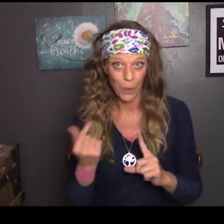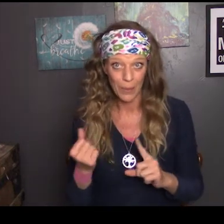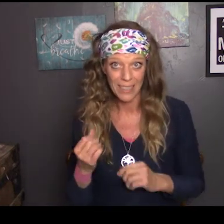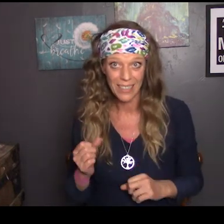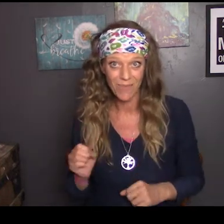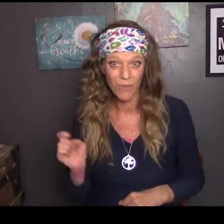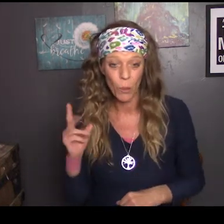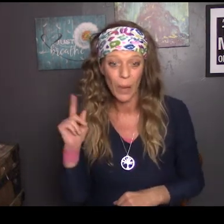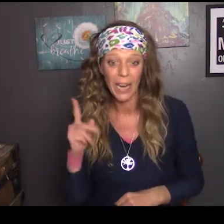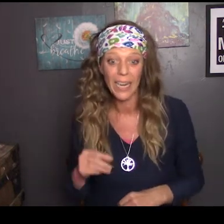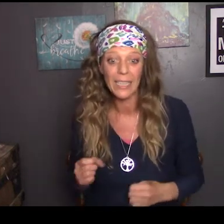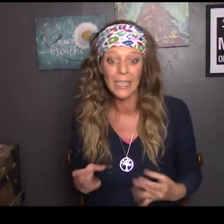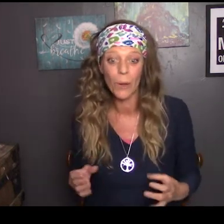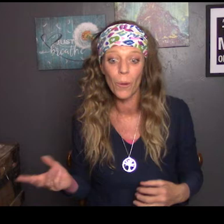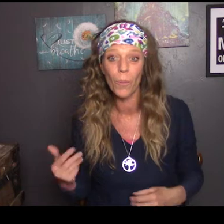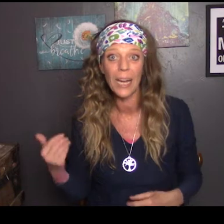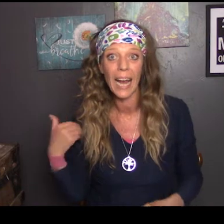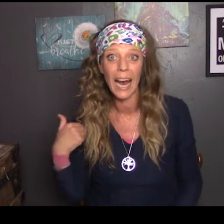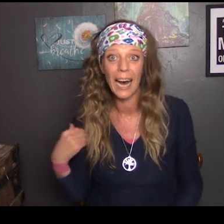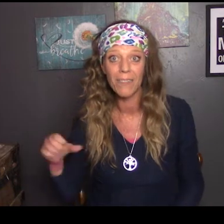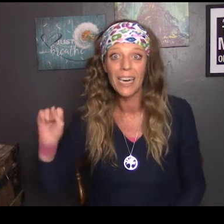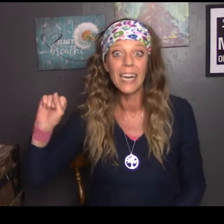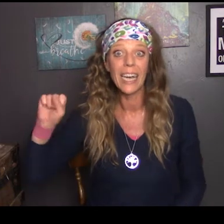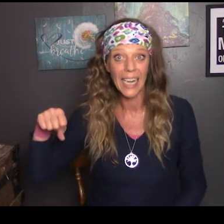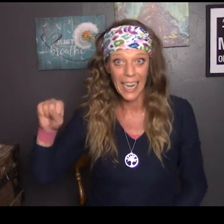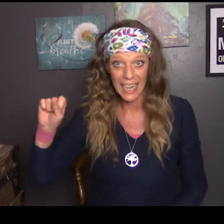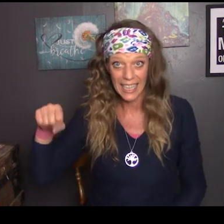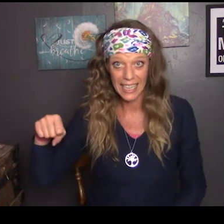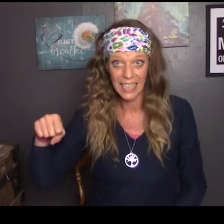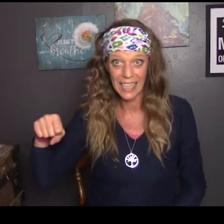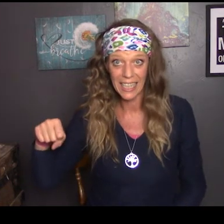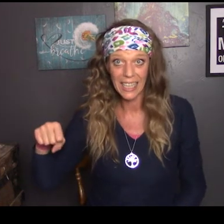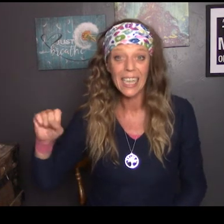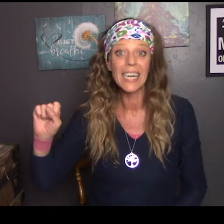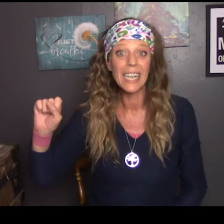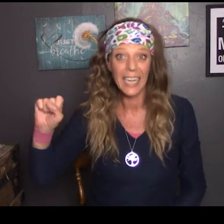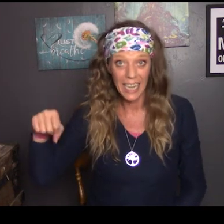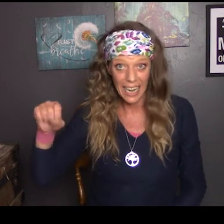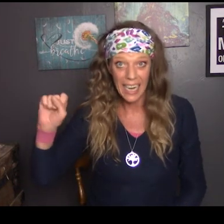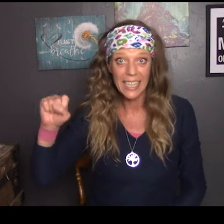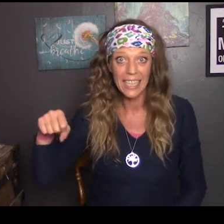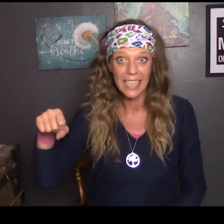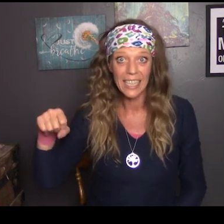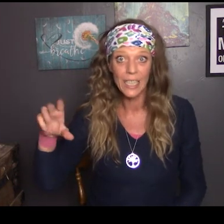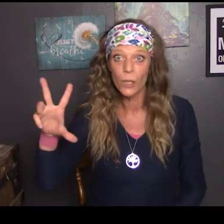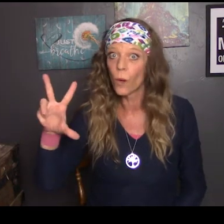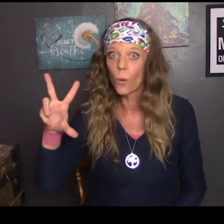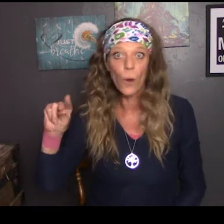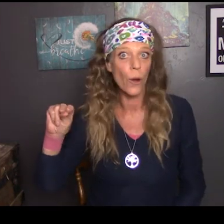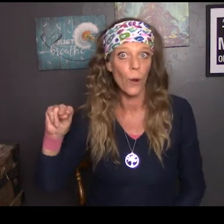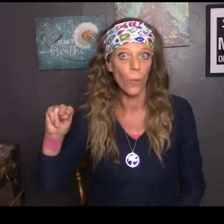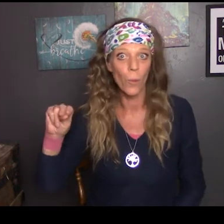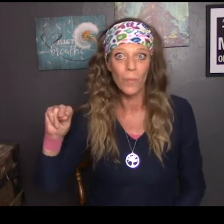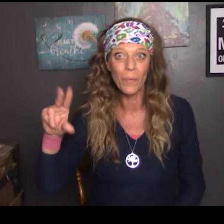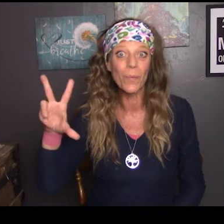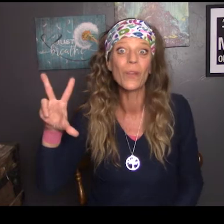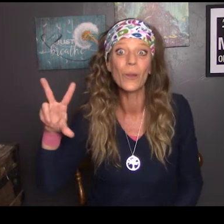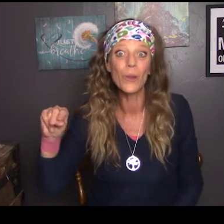words. Okay, so we have yes, yes, no,